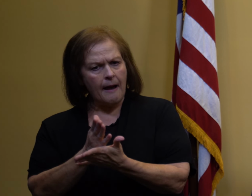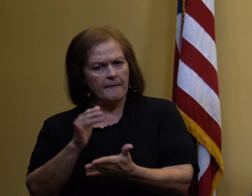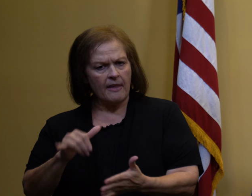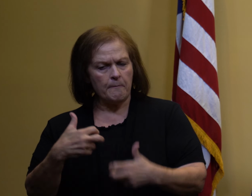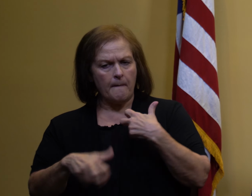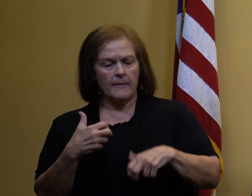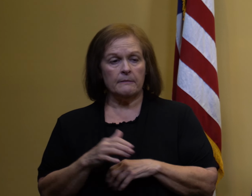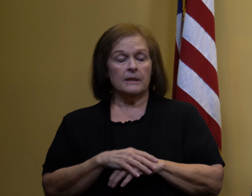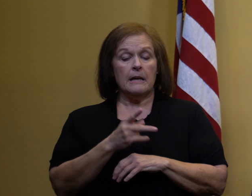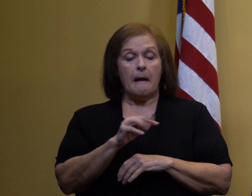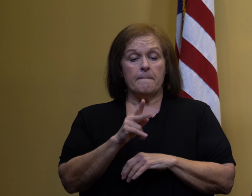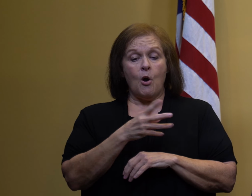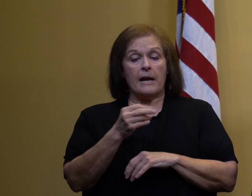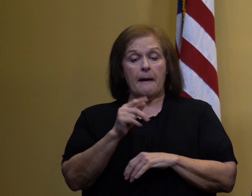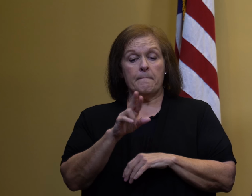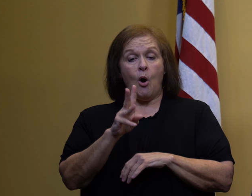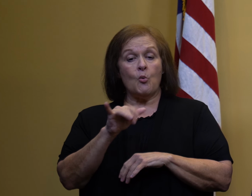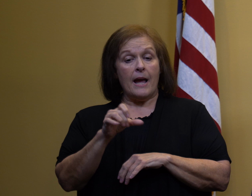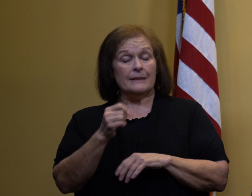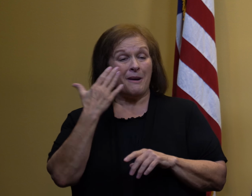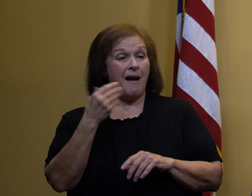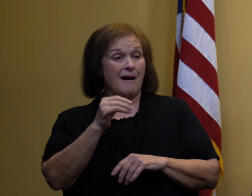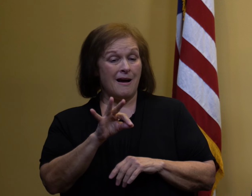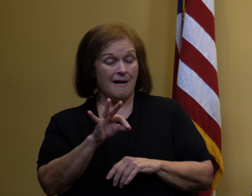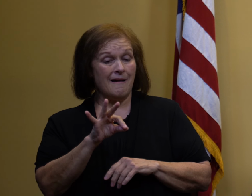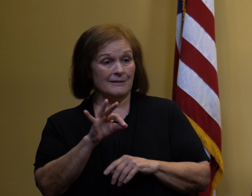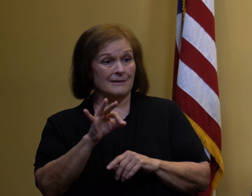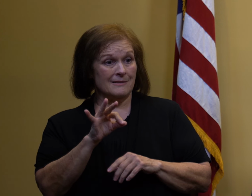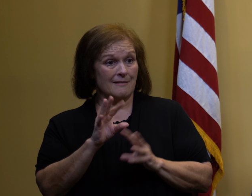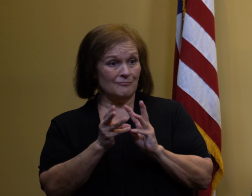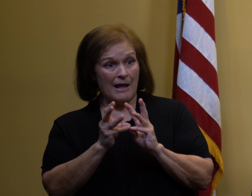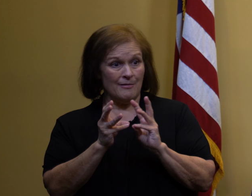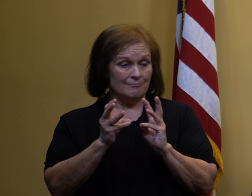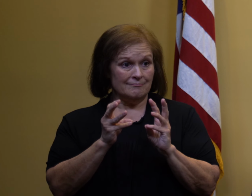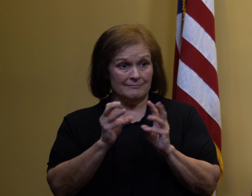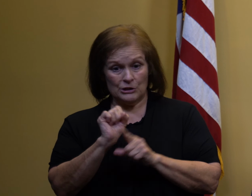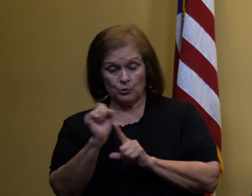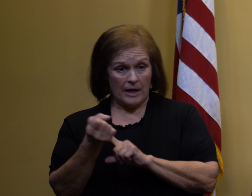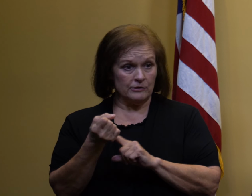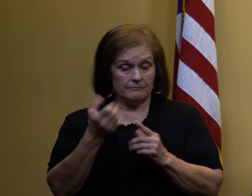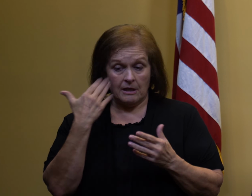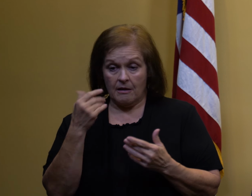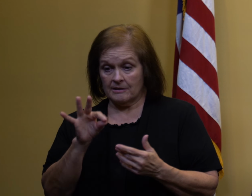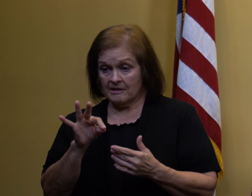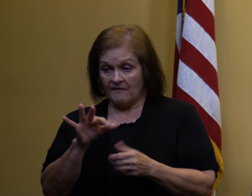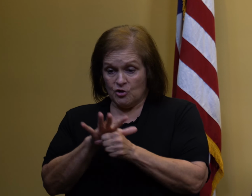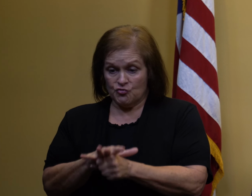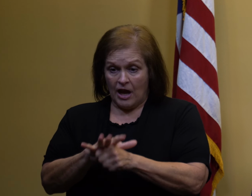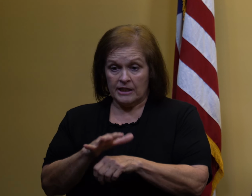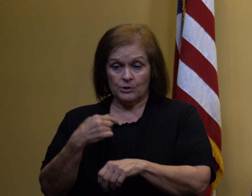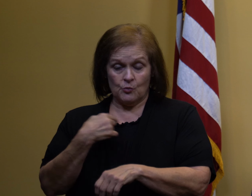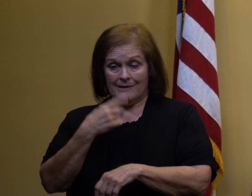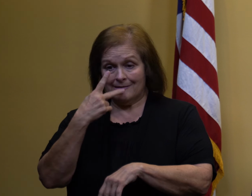and Parkways, because of climate adaptation, the stress that we see on our oaks, the